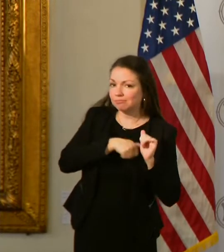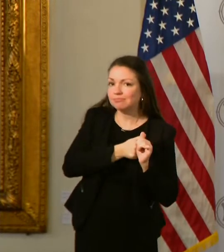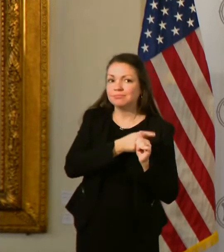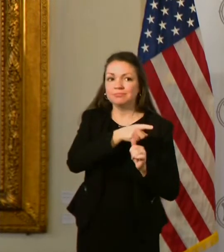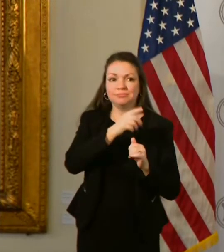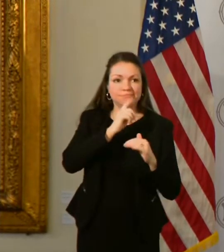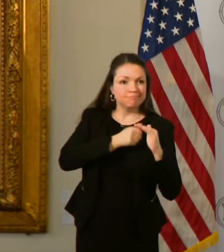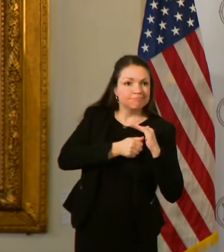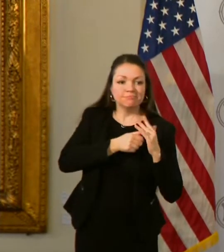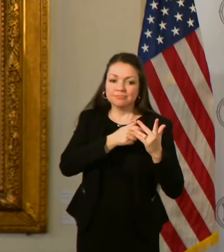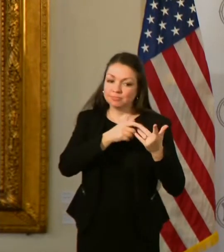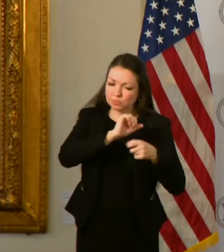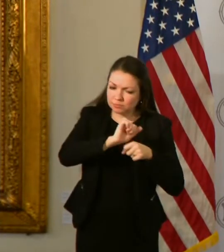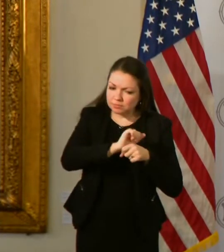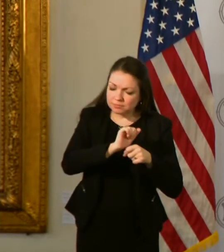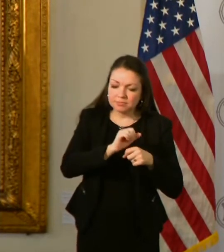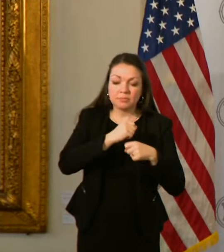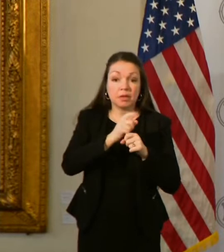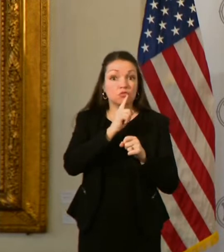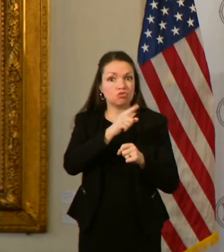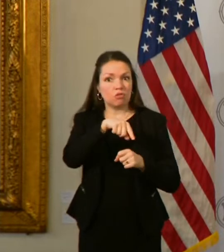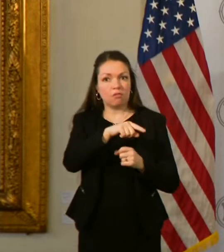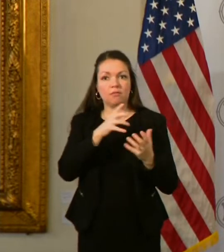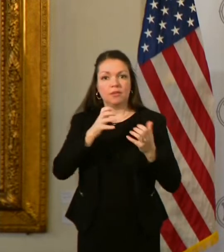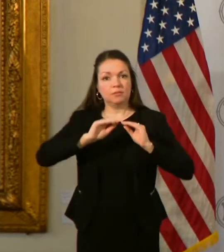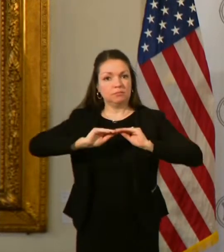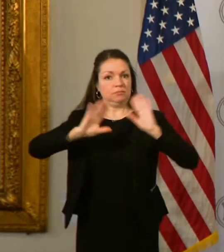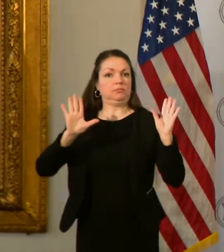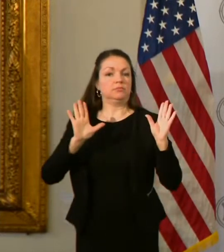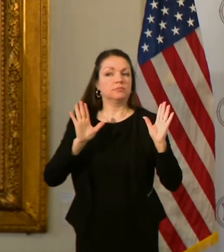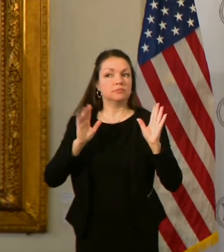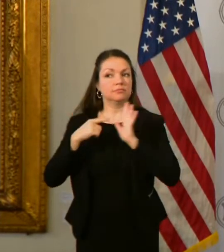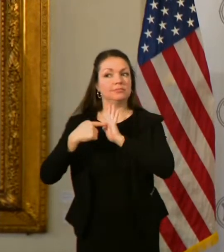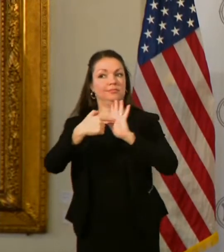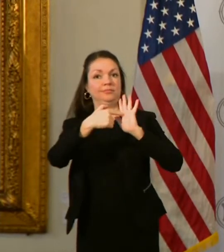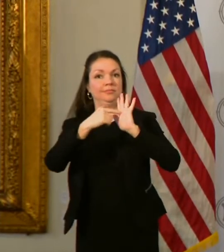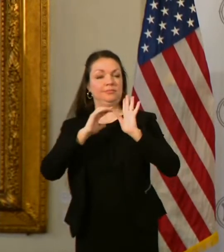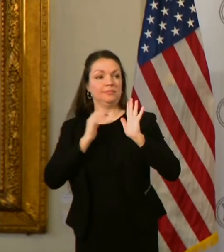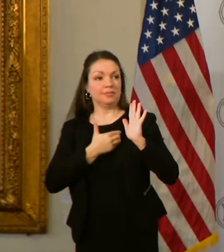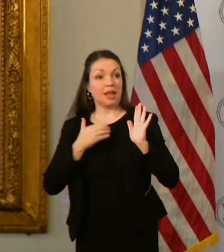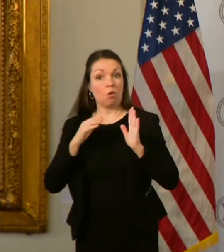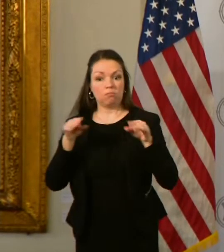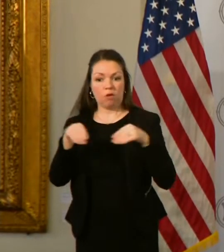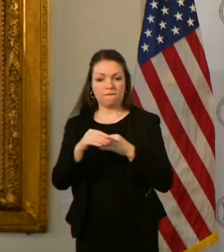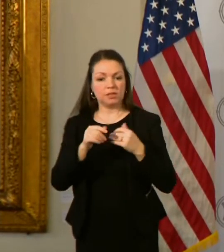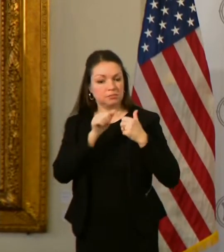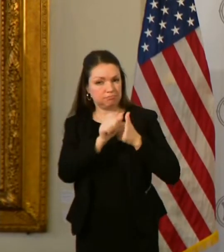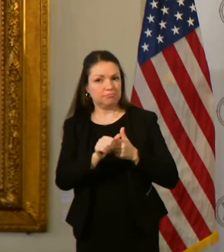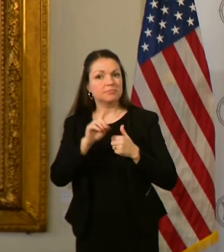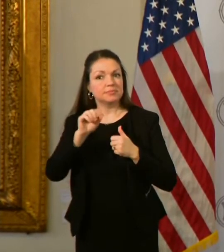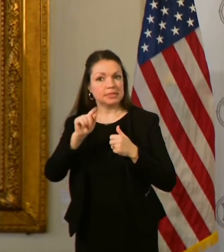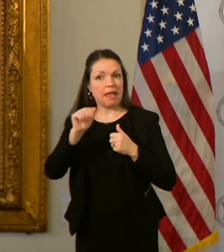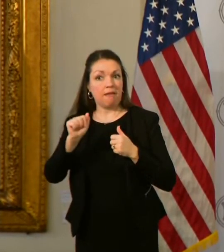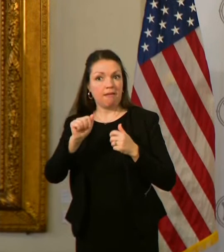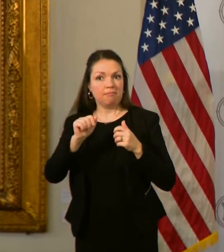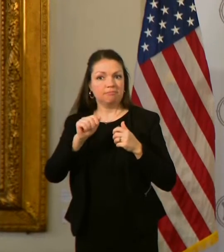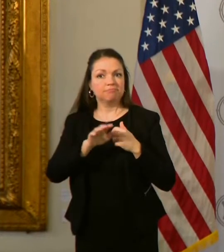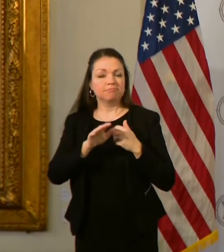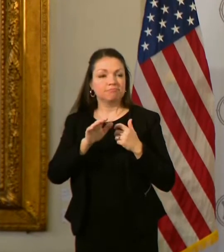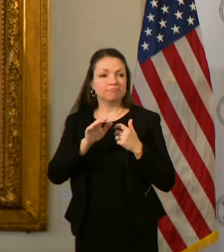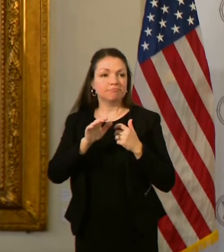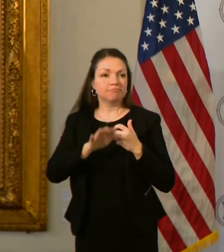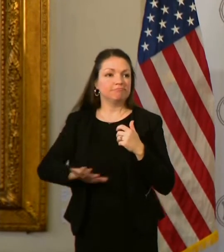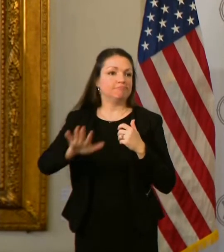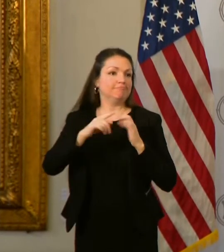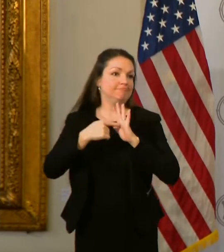the most transparent and data-driven office in the country. I am honored to have the opportunity